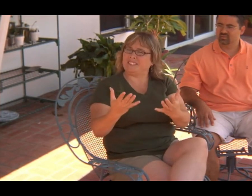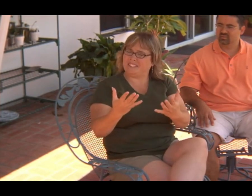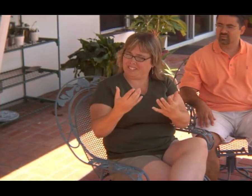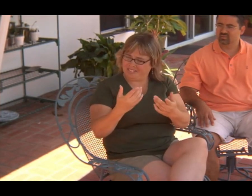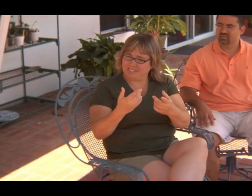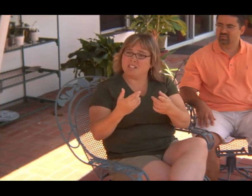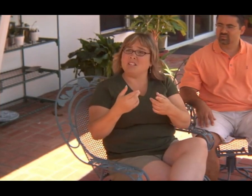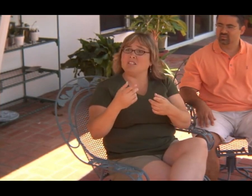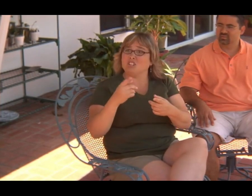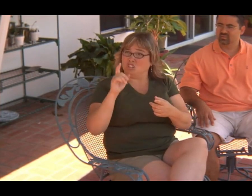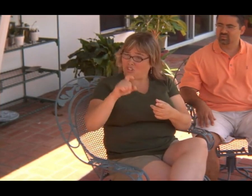doctor?